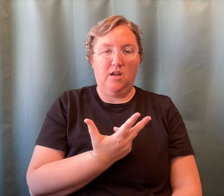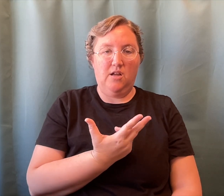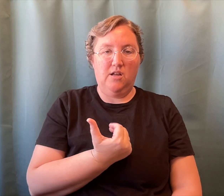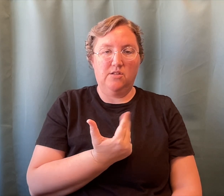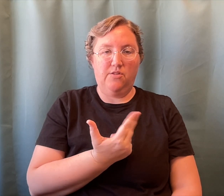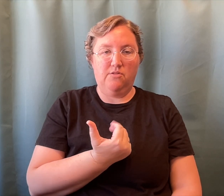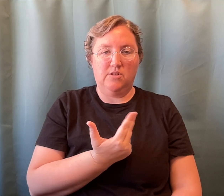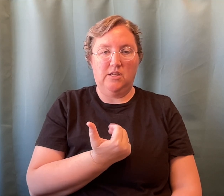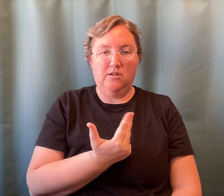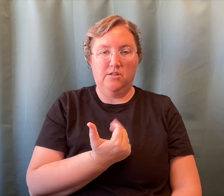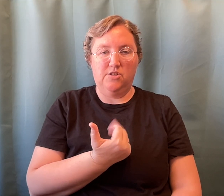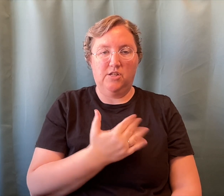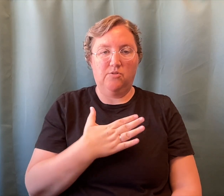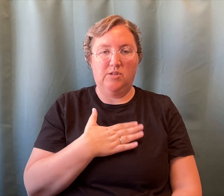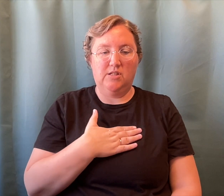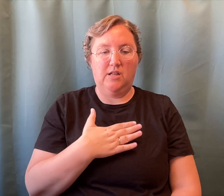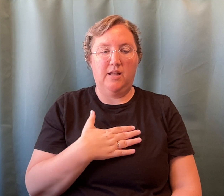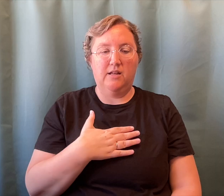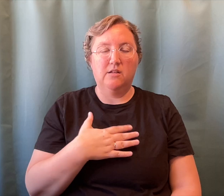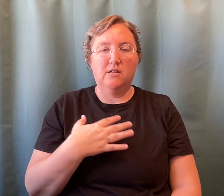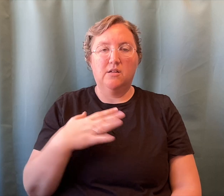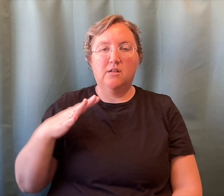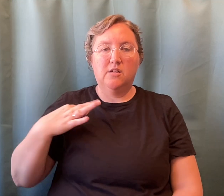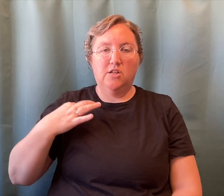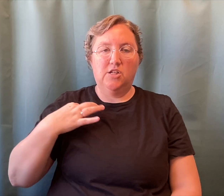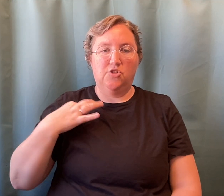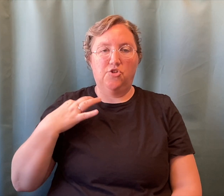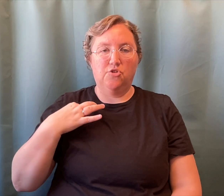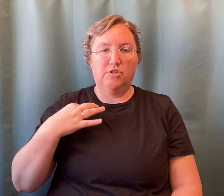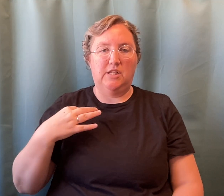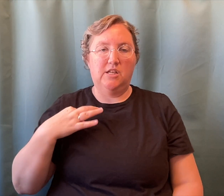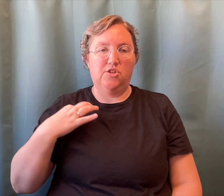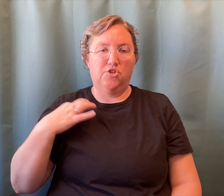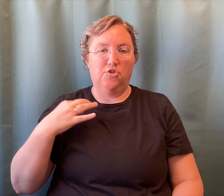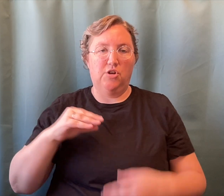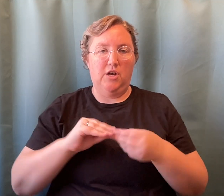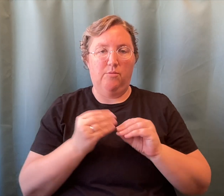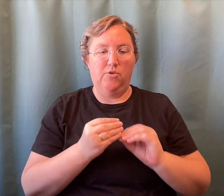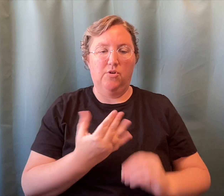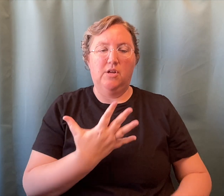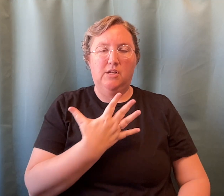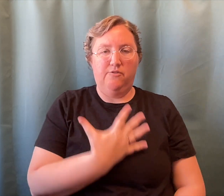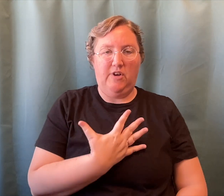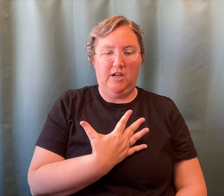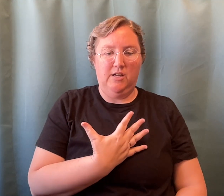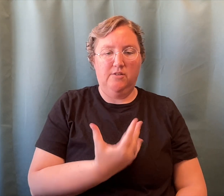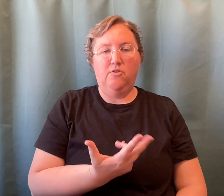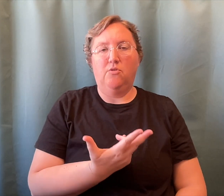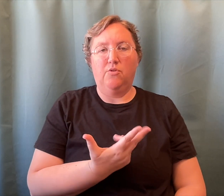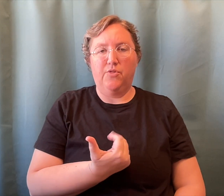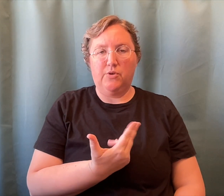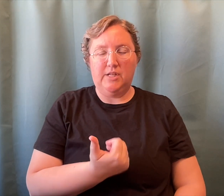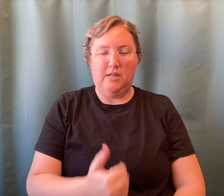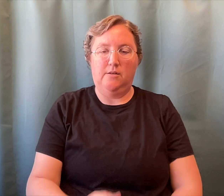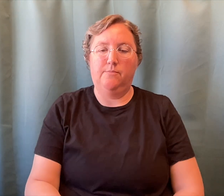has a 13 on his chest. So I'm going to sign that. His jersey, his shirt number 5 or 13.